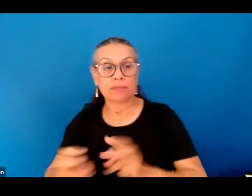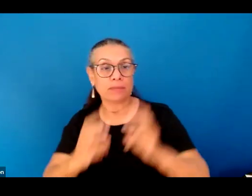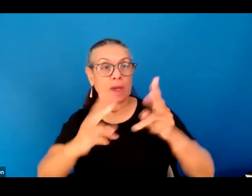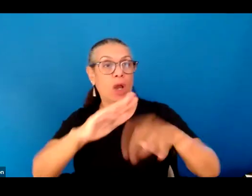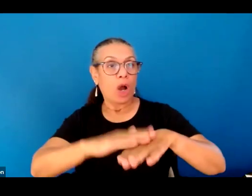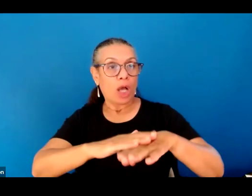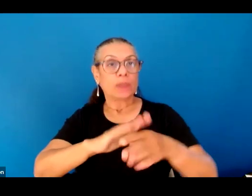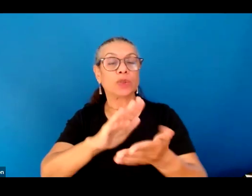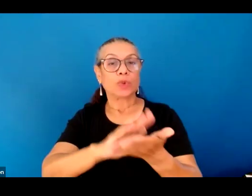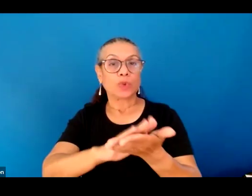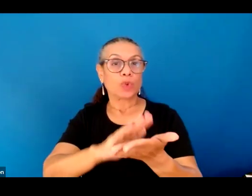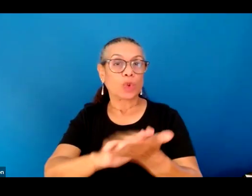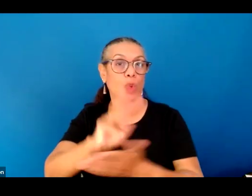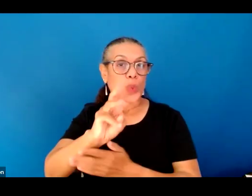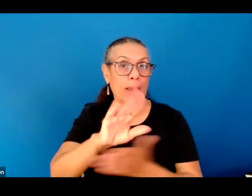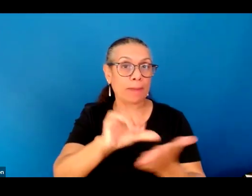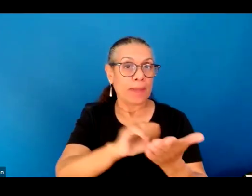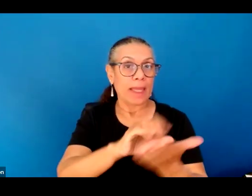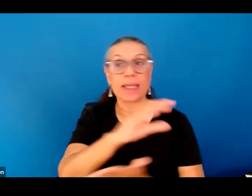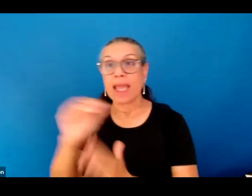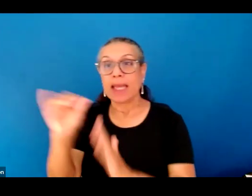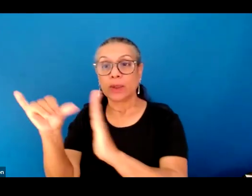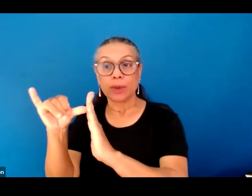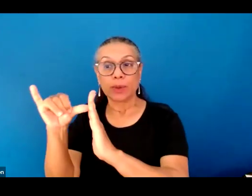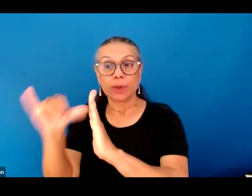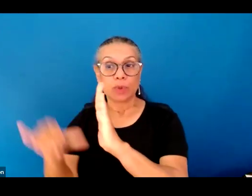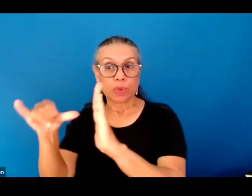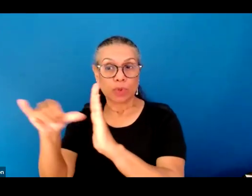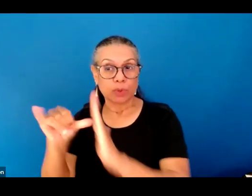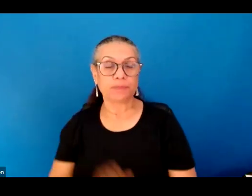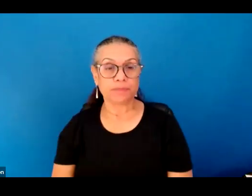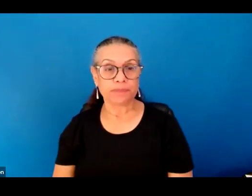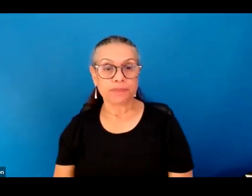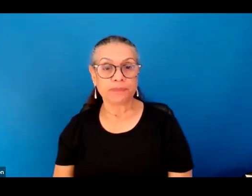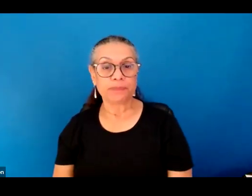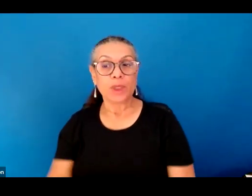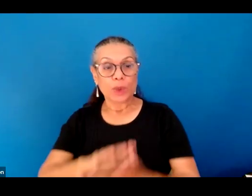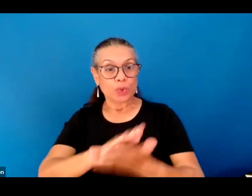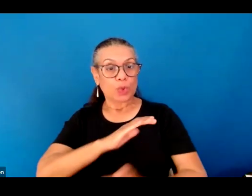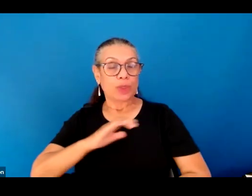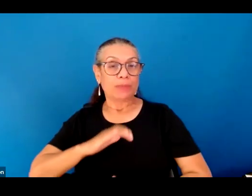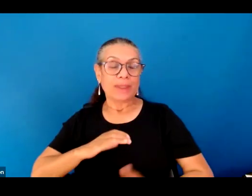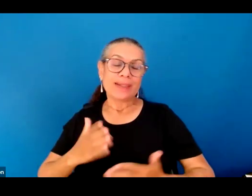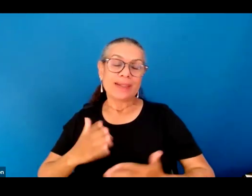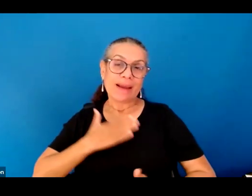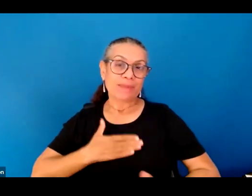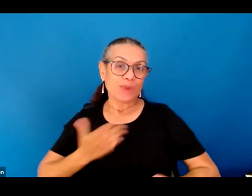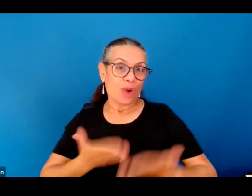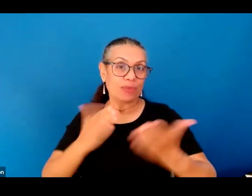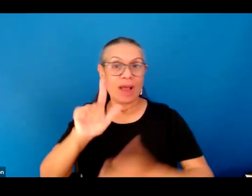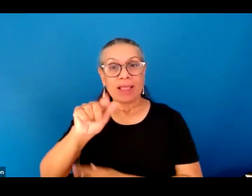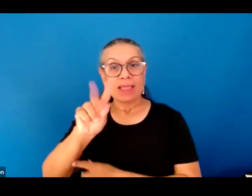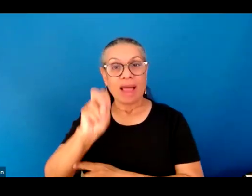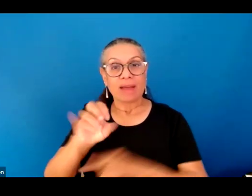school committee's webpage and on YouTube. The committee is pleased to offer live,